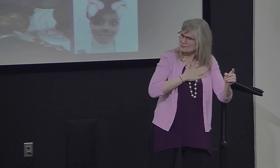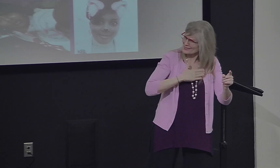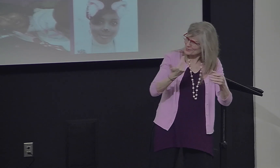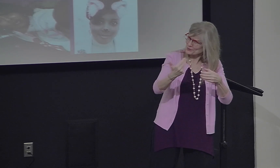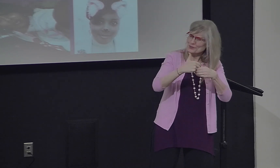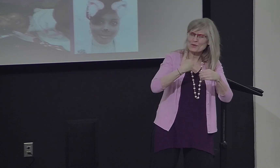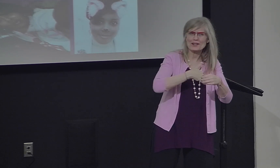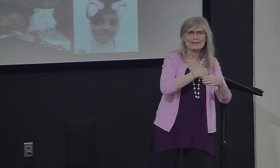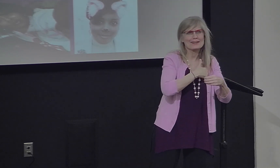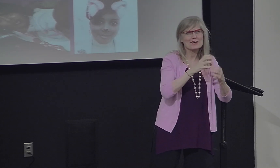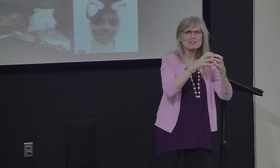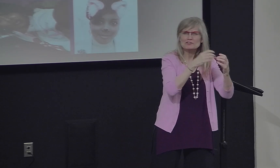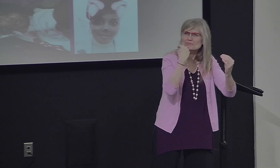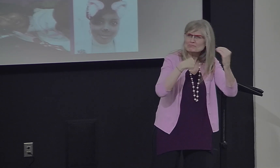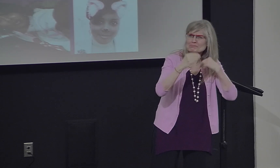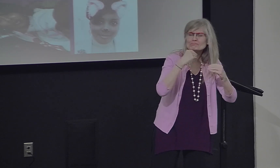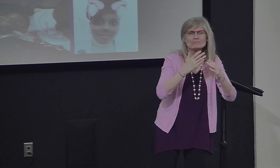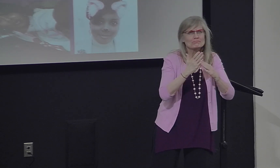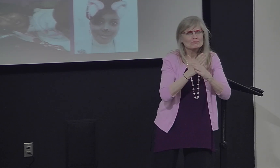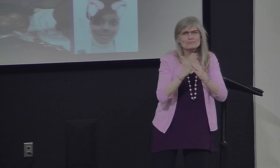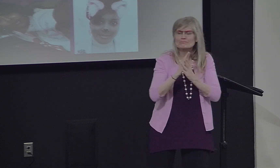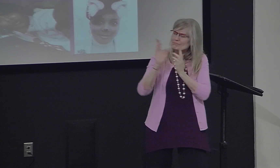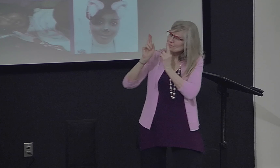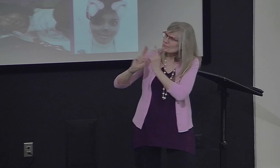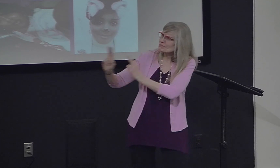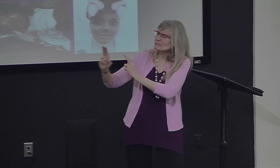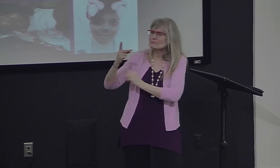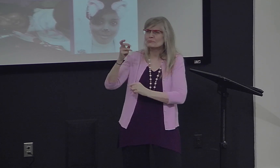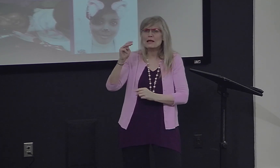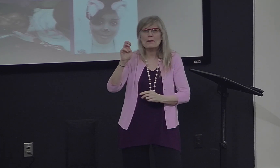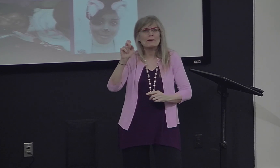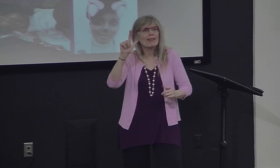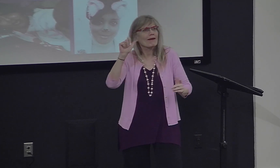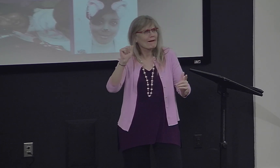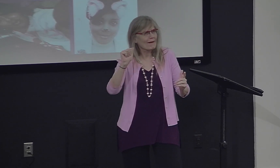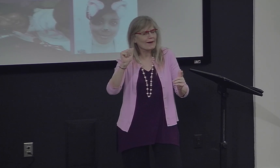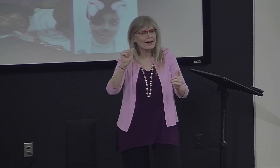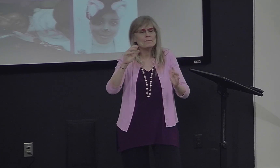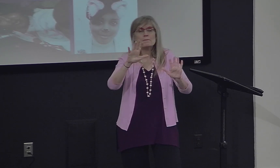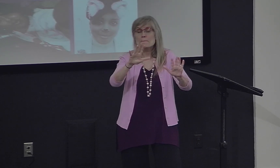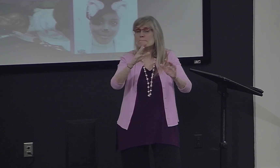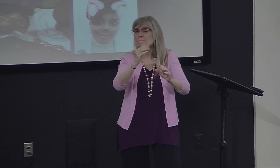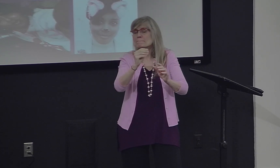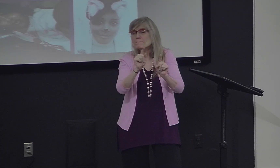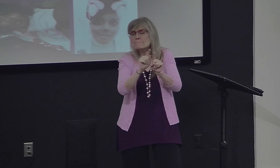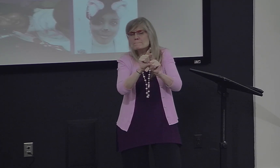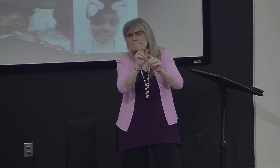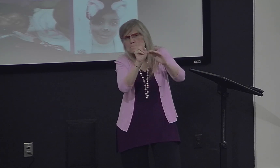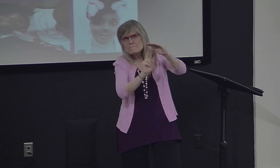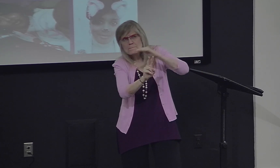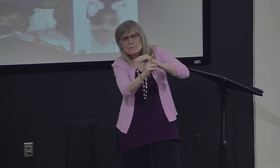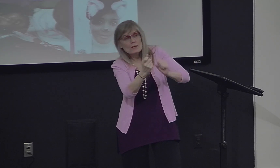to invite everyone to the cafeteria. Please join us for a reception in honor of Pamela.